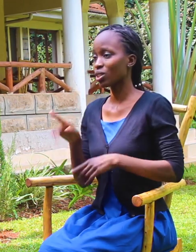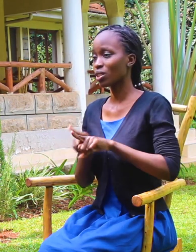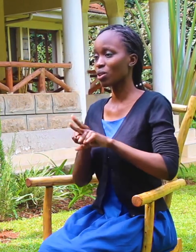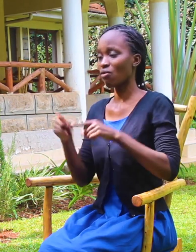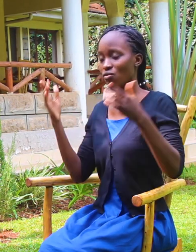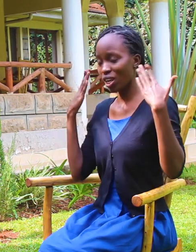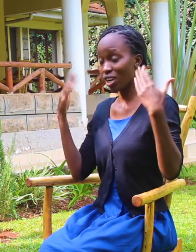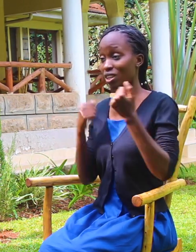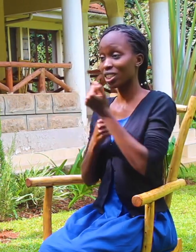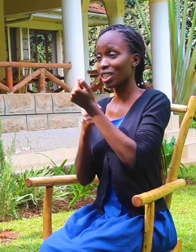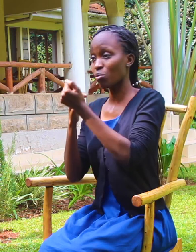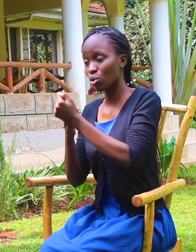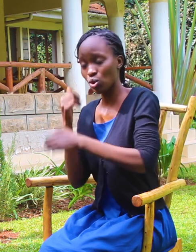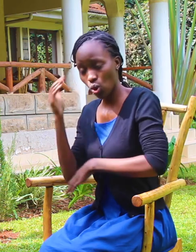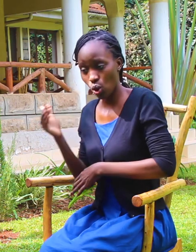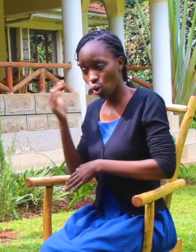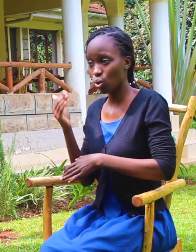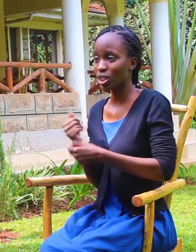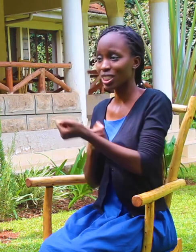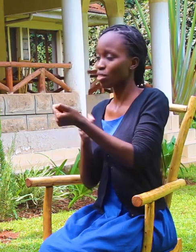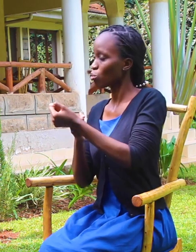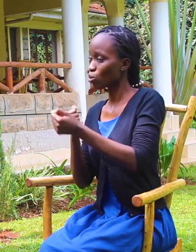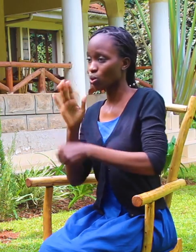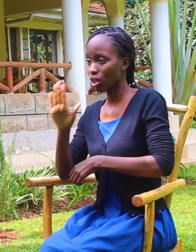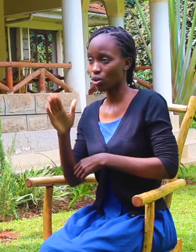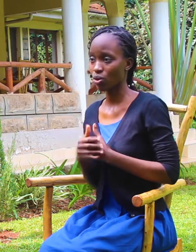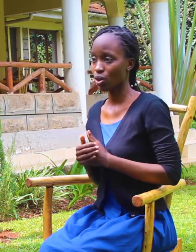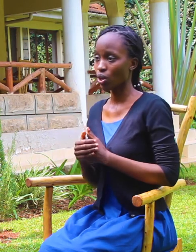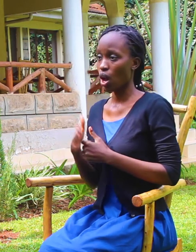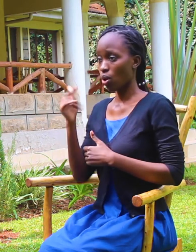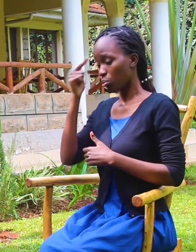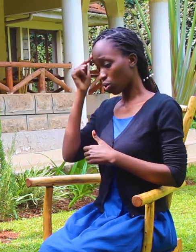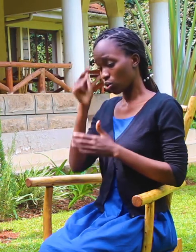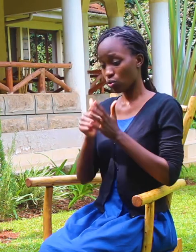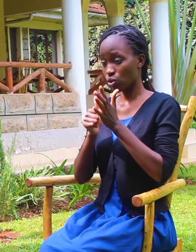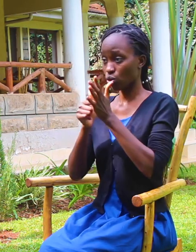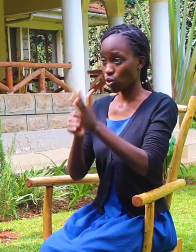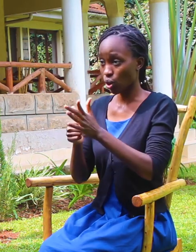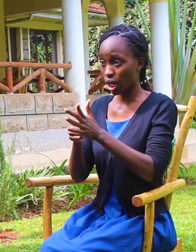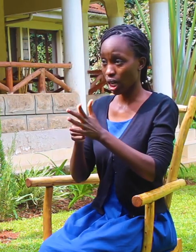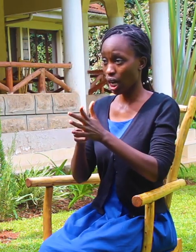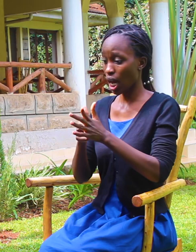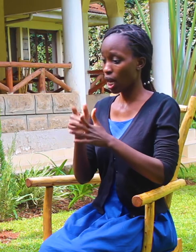by you day and night. I will walk with you this journey because you have shown initiative. By the way, even this